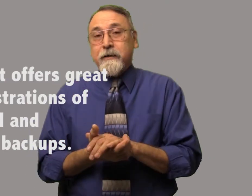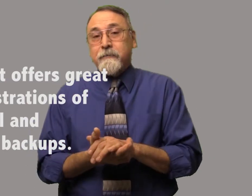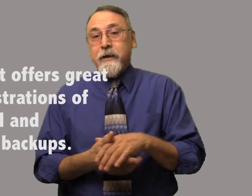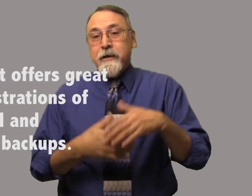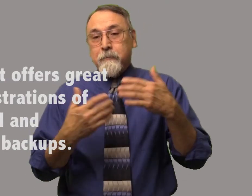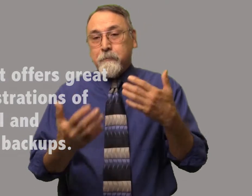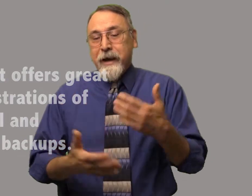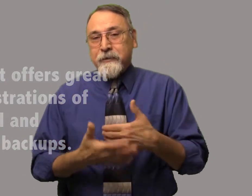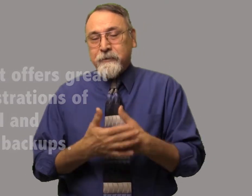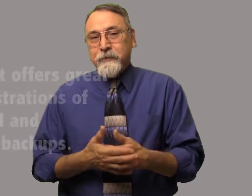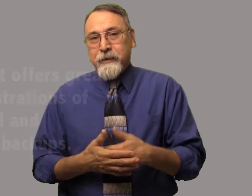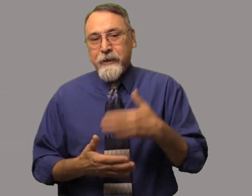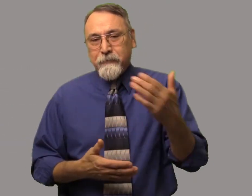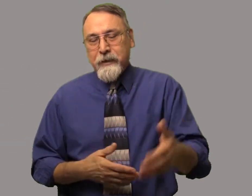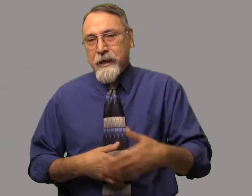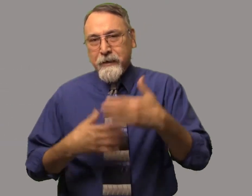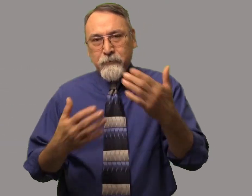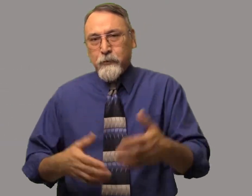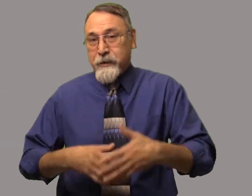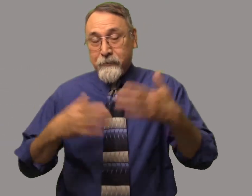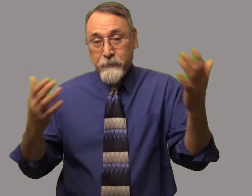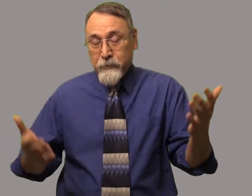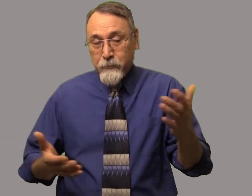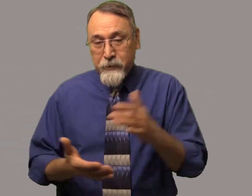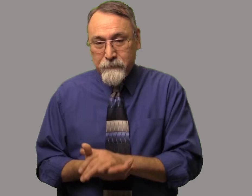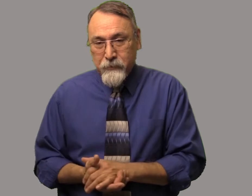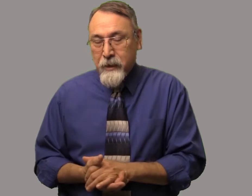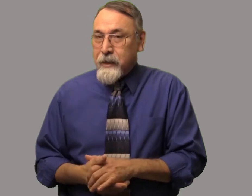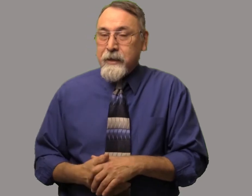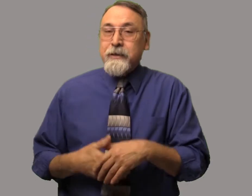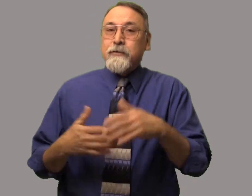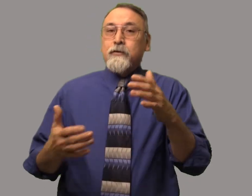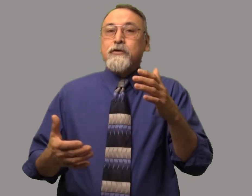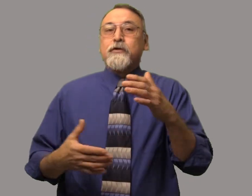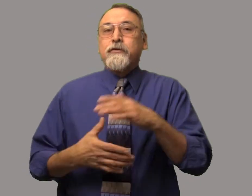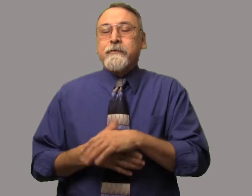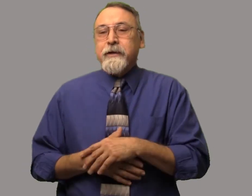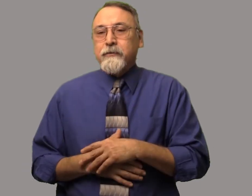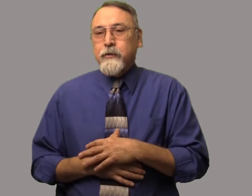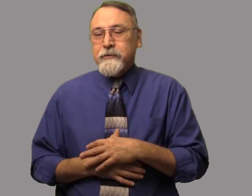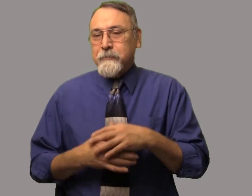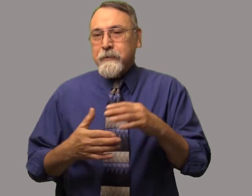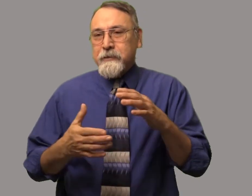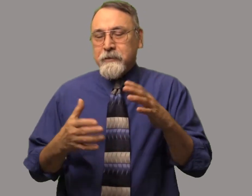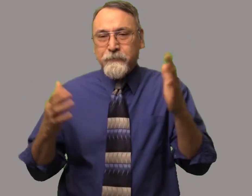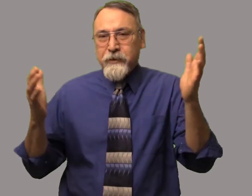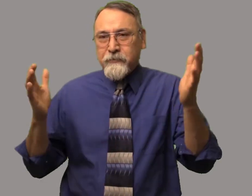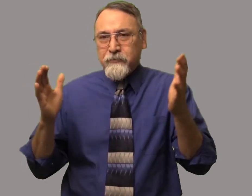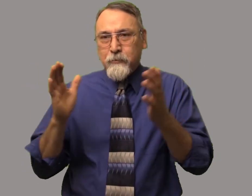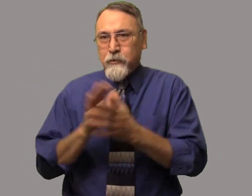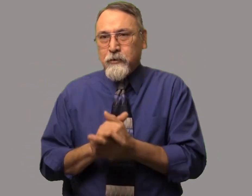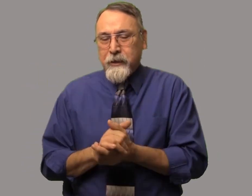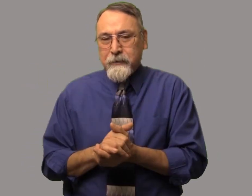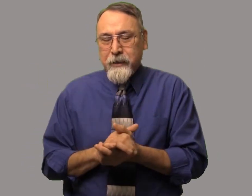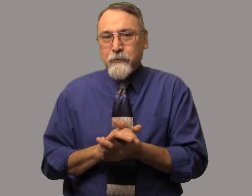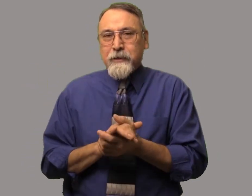of batch event every night, every week, every month, whatever. And then those user events where somebody just finished some work and they don't need